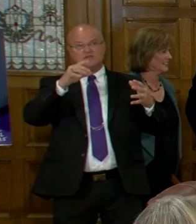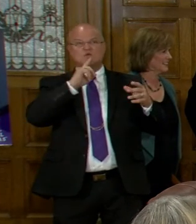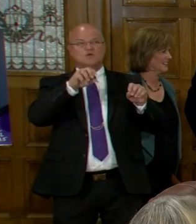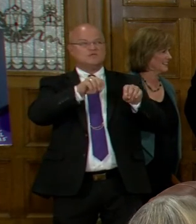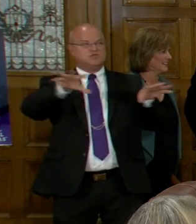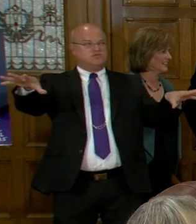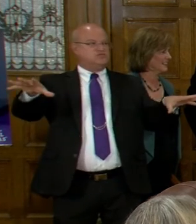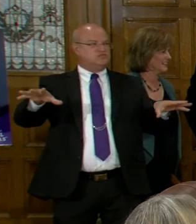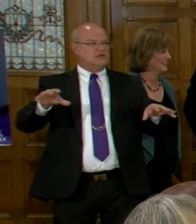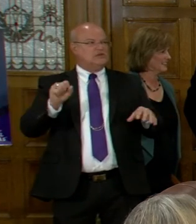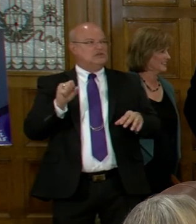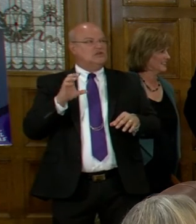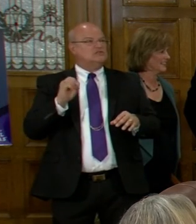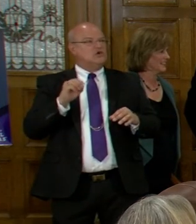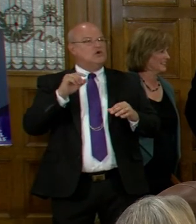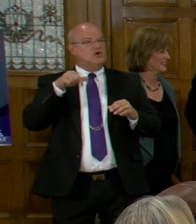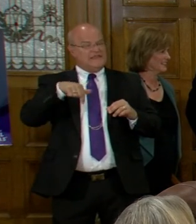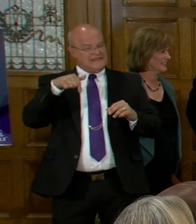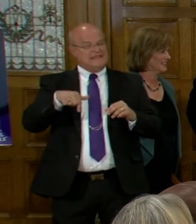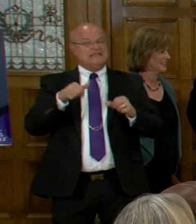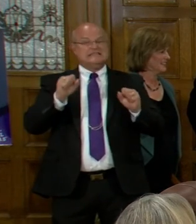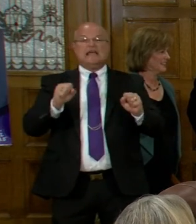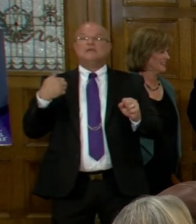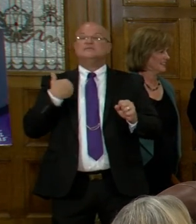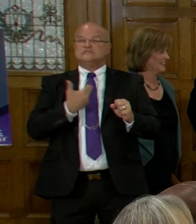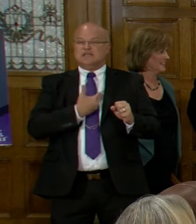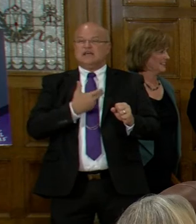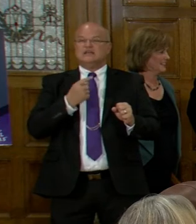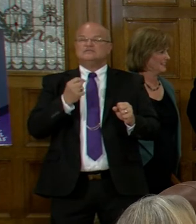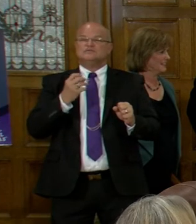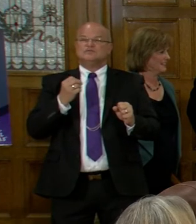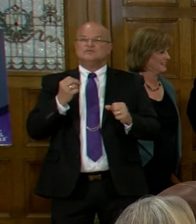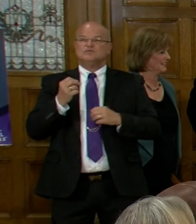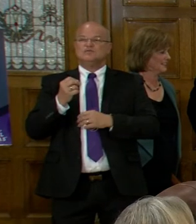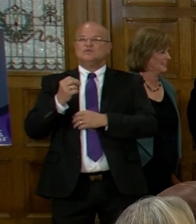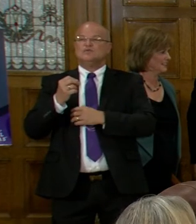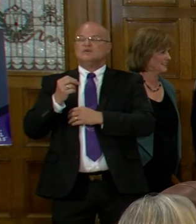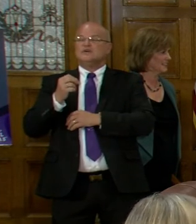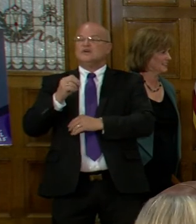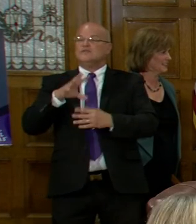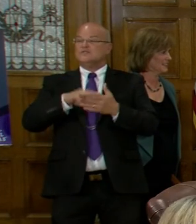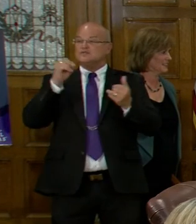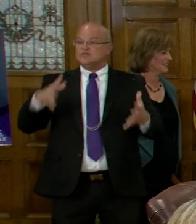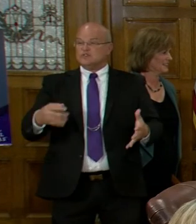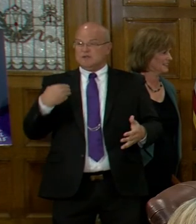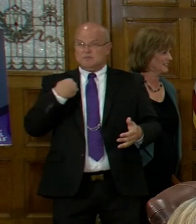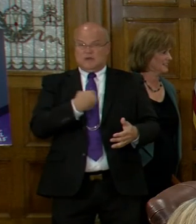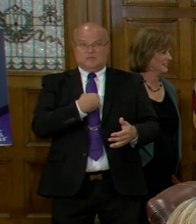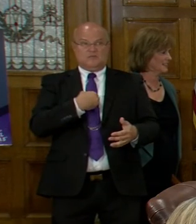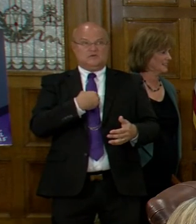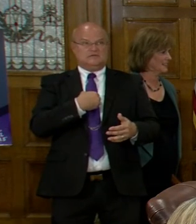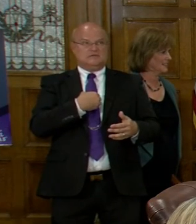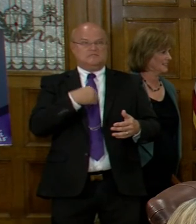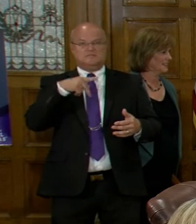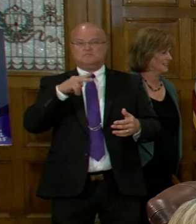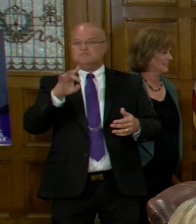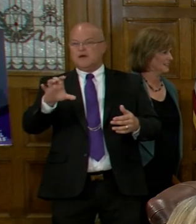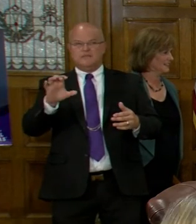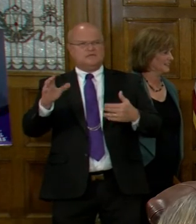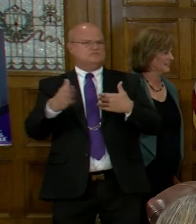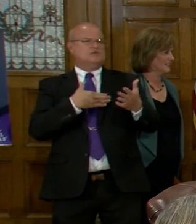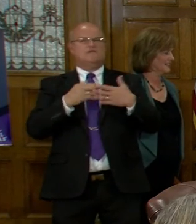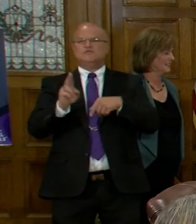at risk. So it enables us for students, members of the public, whoever is using